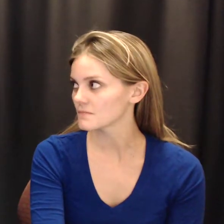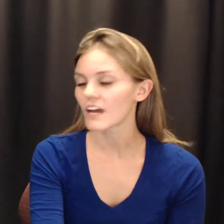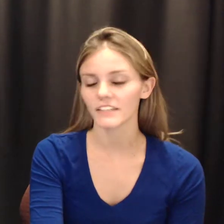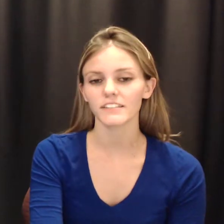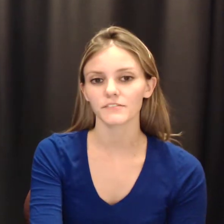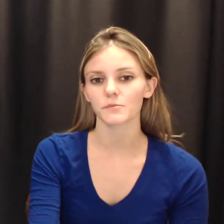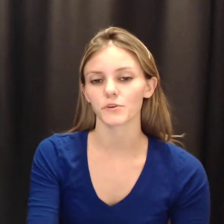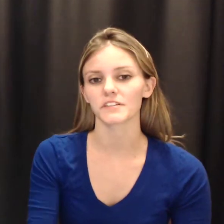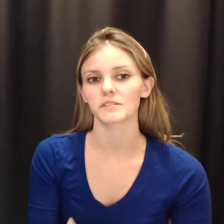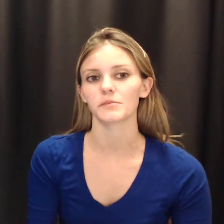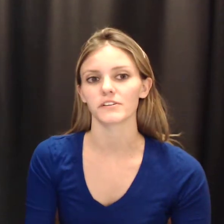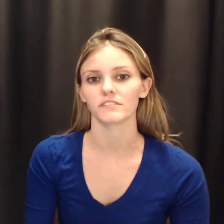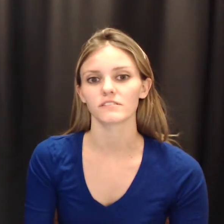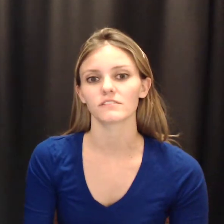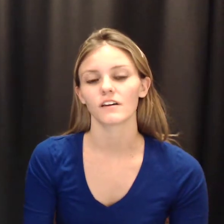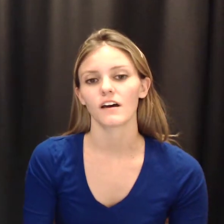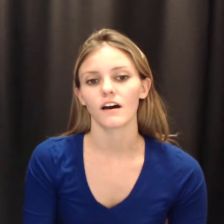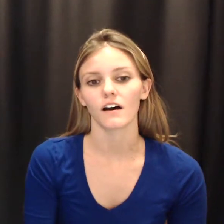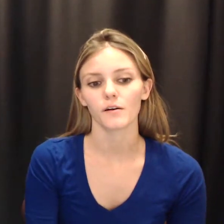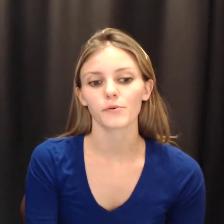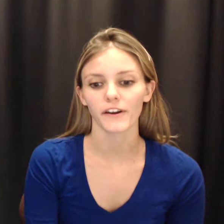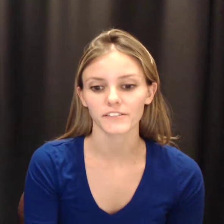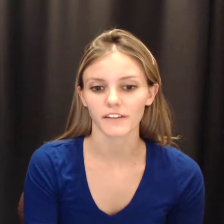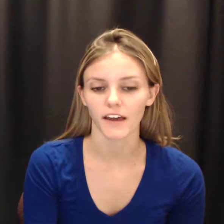Glendale. I did have some work experience prior to that.